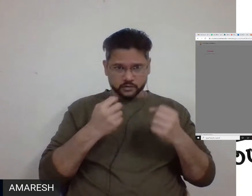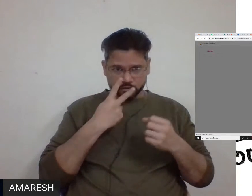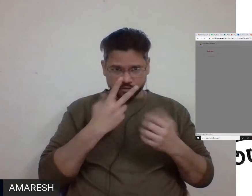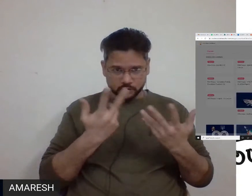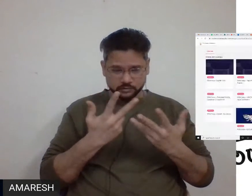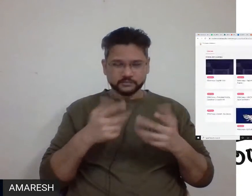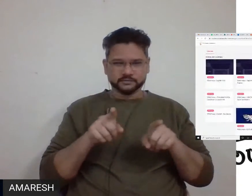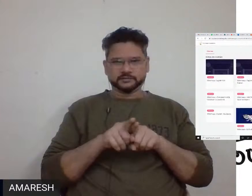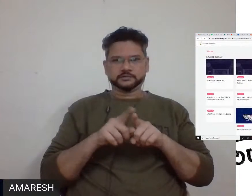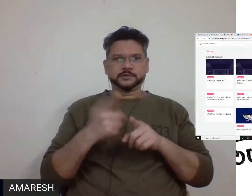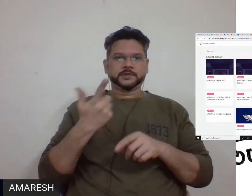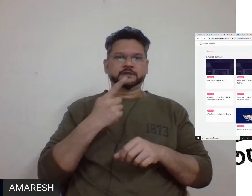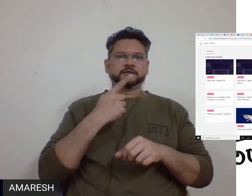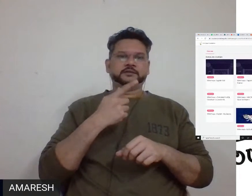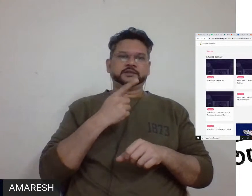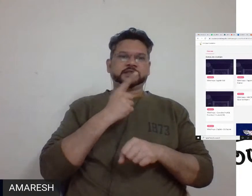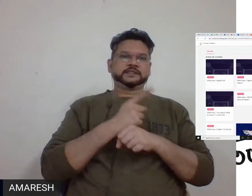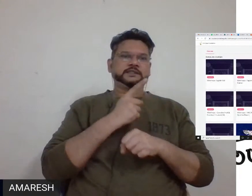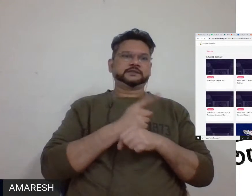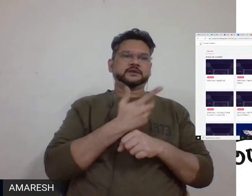and results and everything?